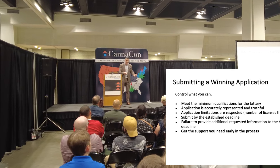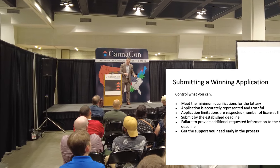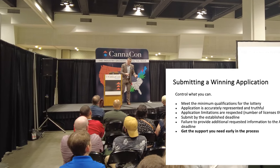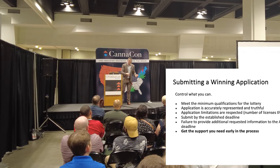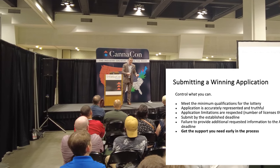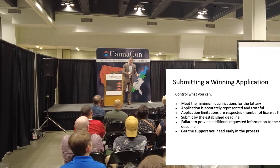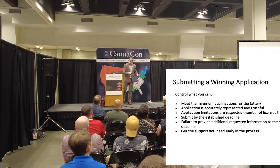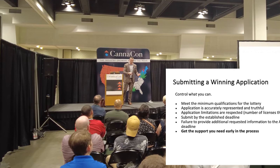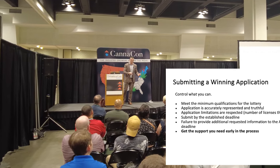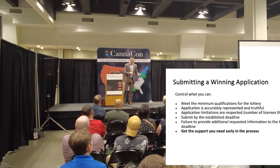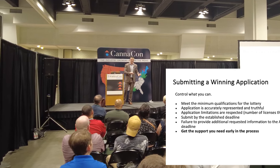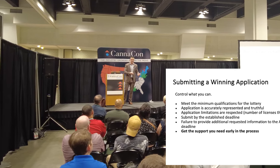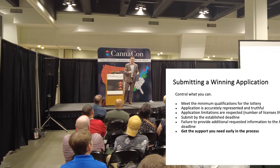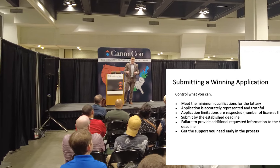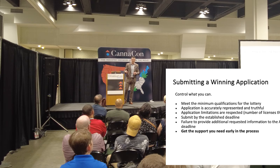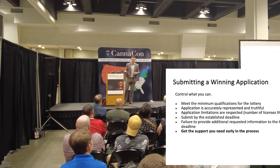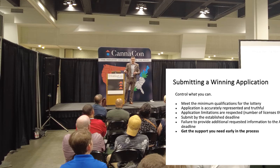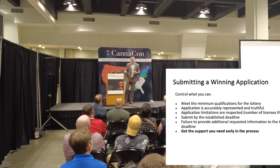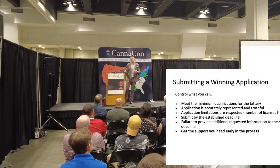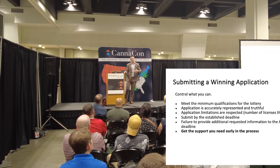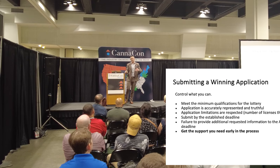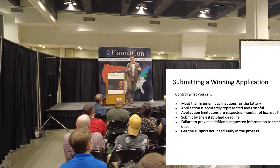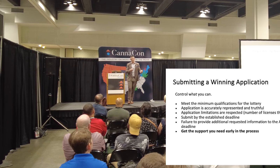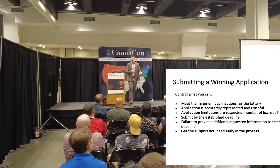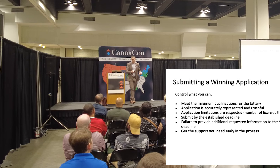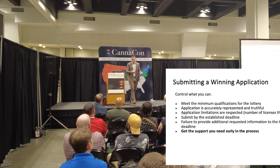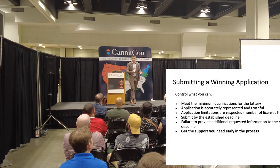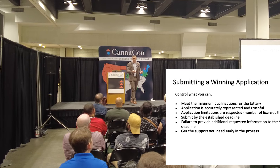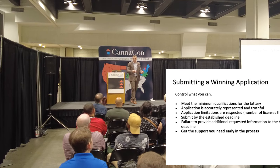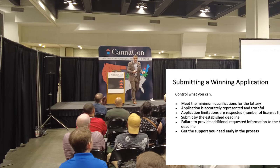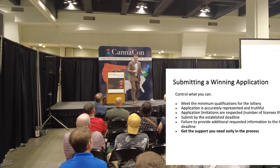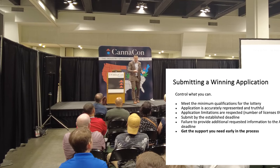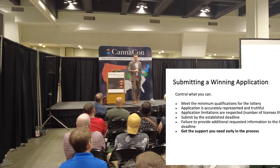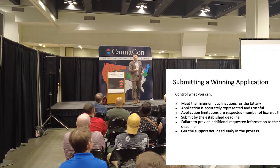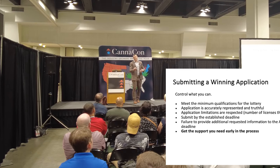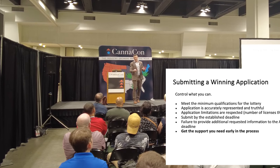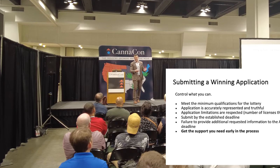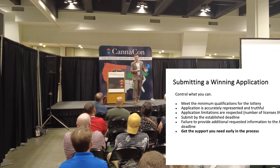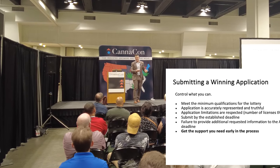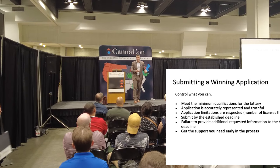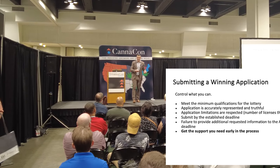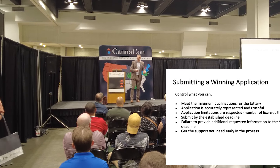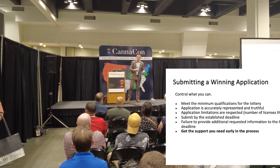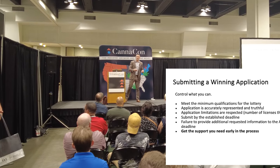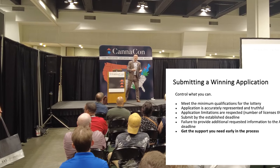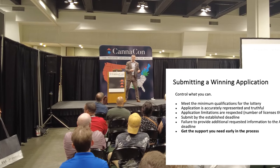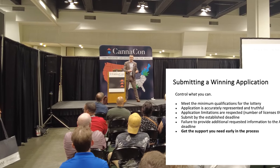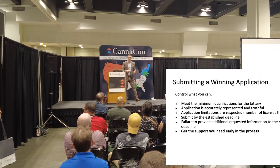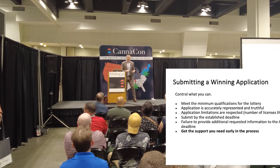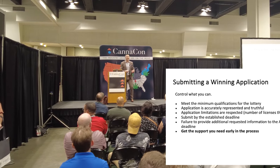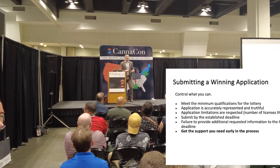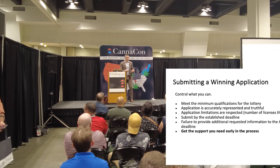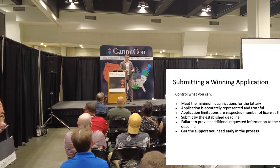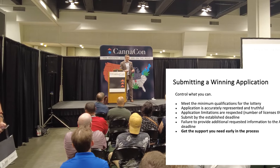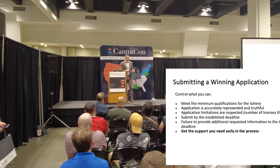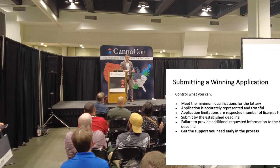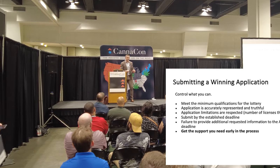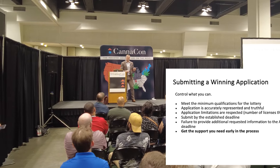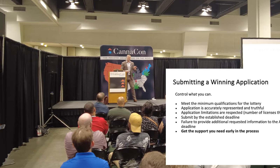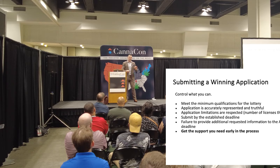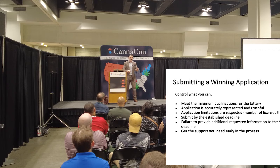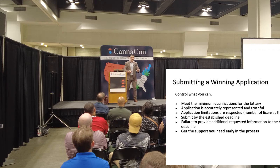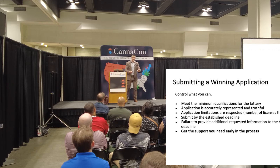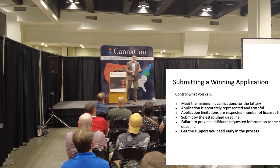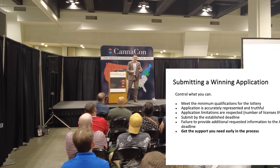impress people, but if we're impressing them too much and we can't commit to the things we've said we were going to do, we can find ourselves in some trouble. So we want to make sure that we're being honest with